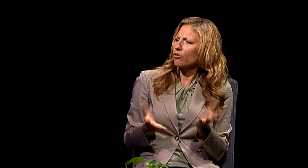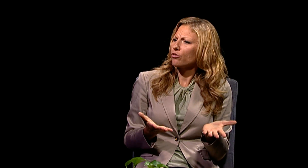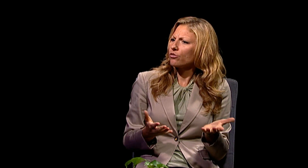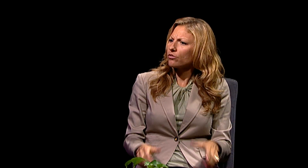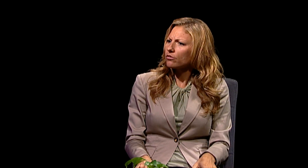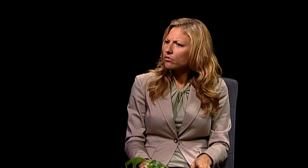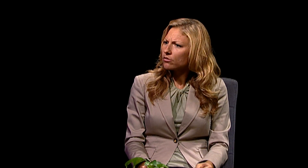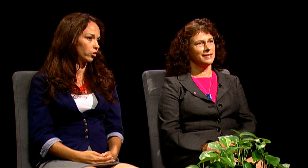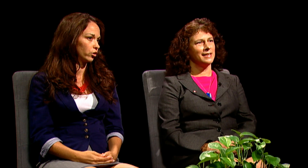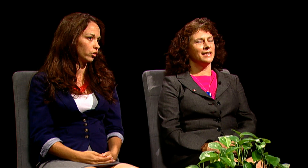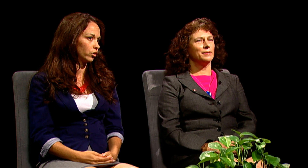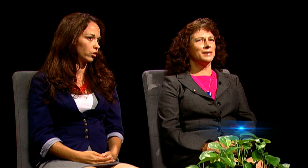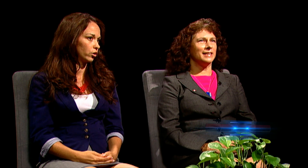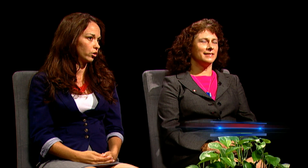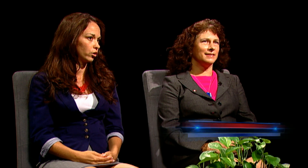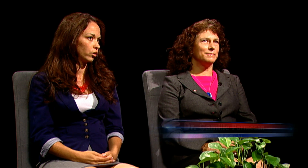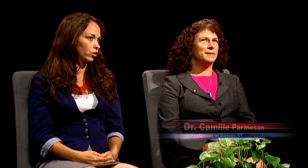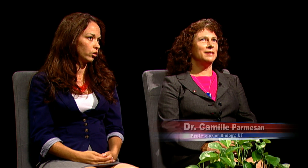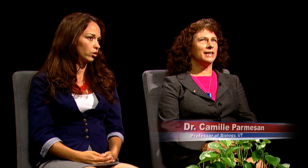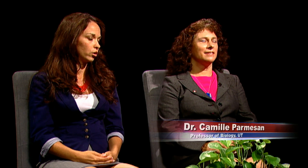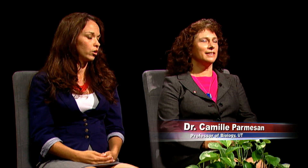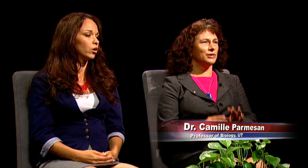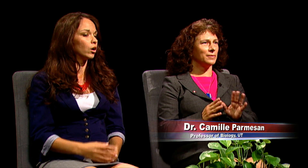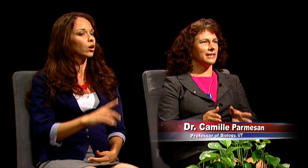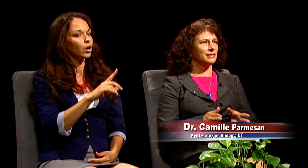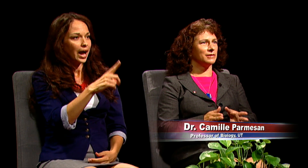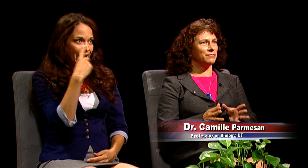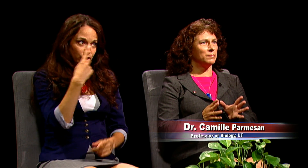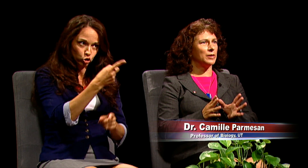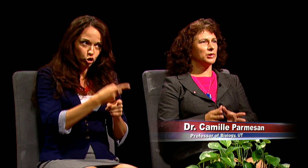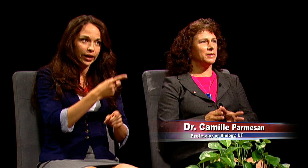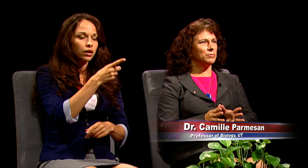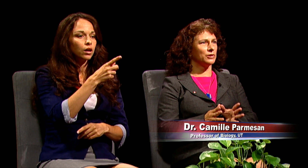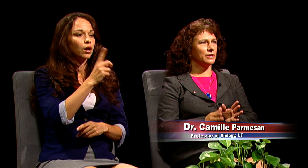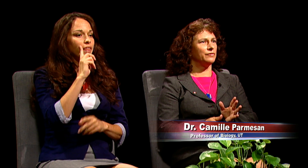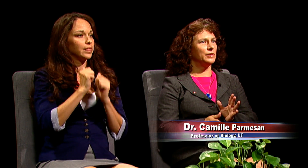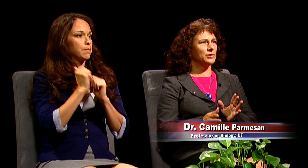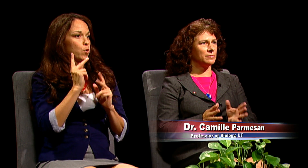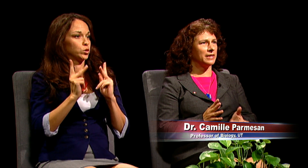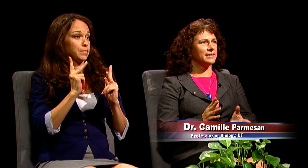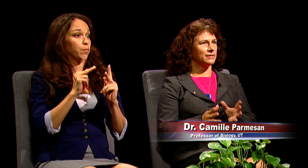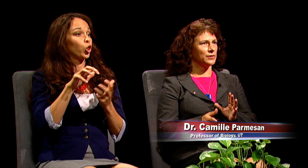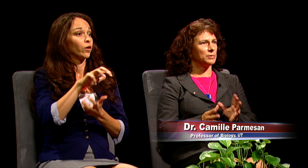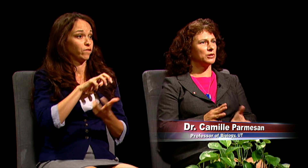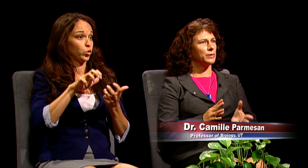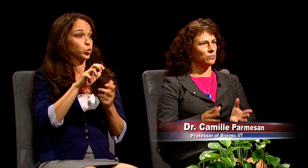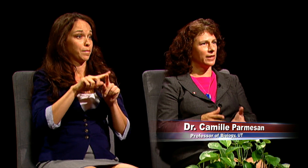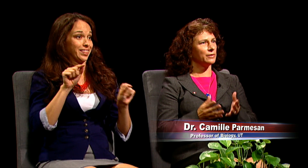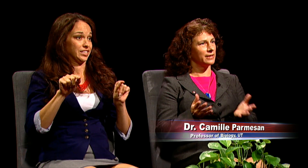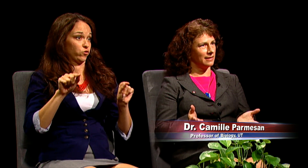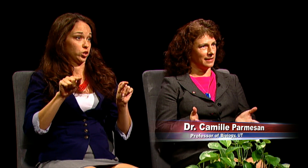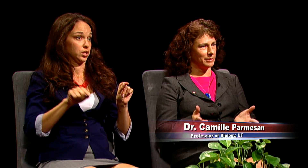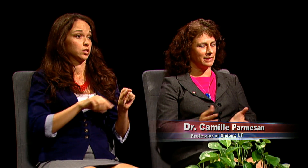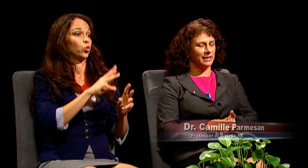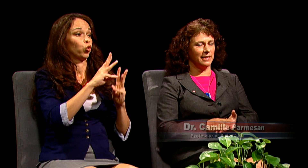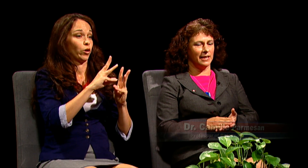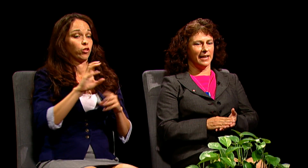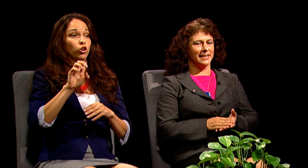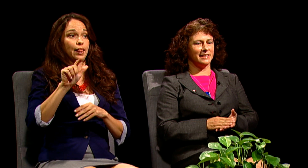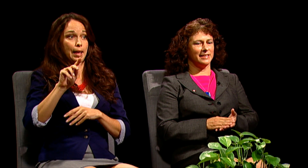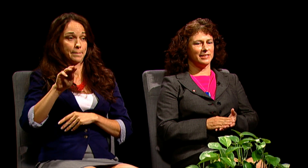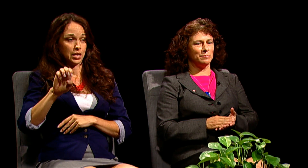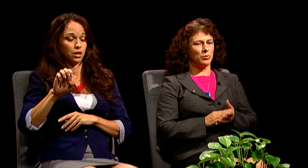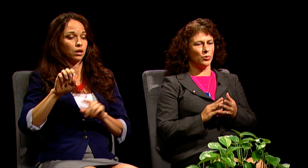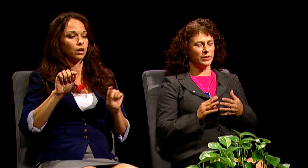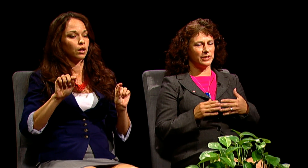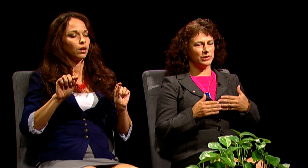us to know about the weather? Well, I think you're right. Most people are confused about the difference between weather and climate.